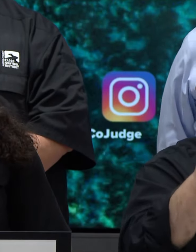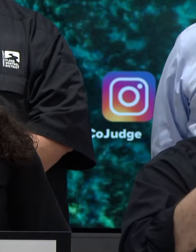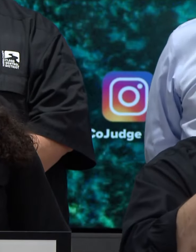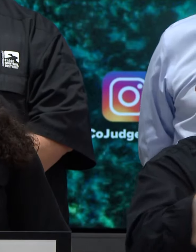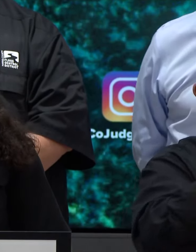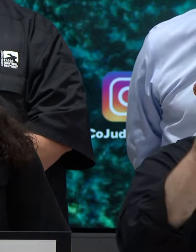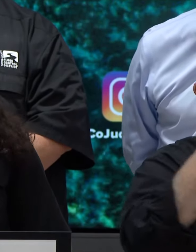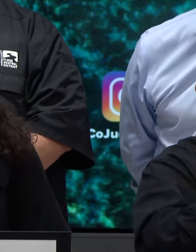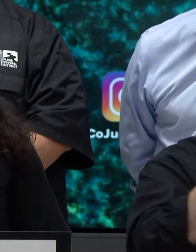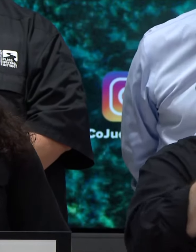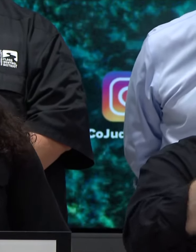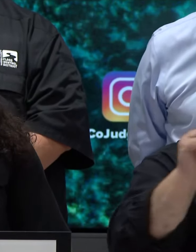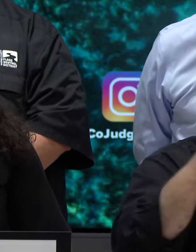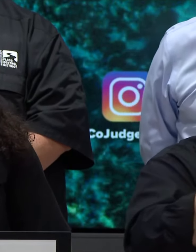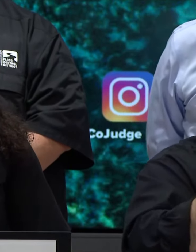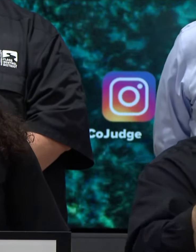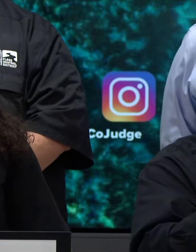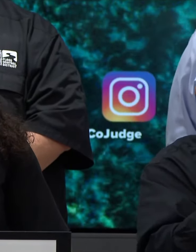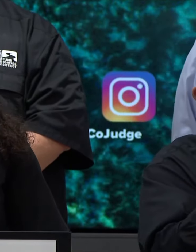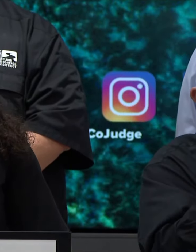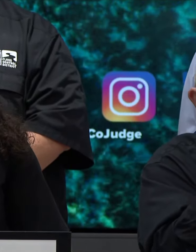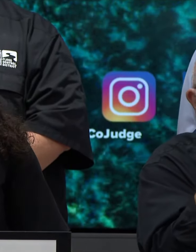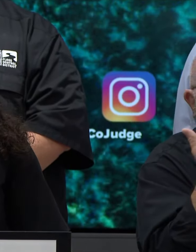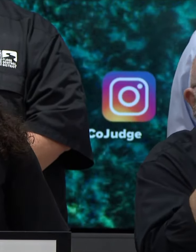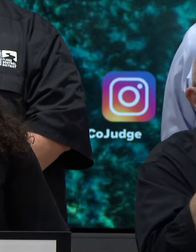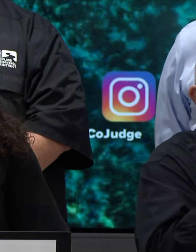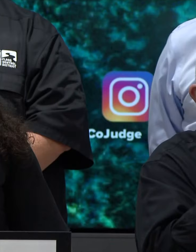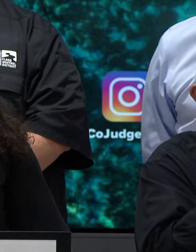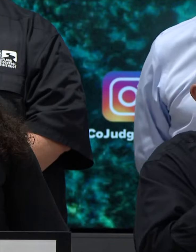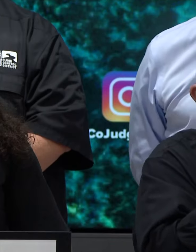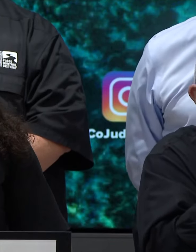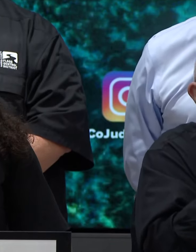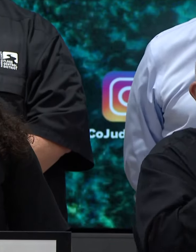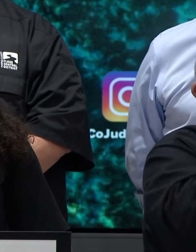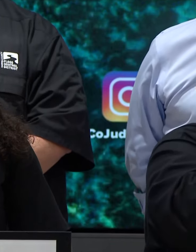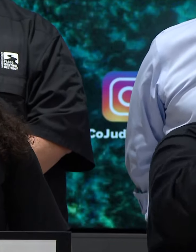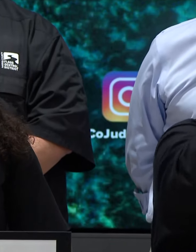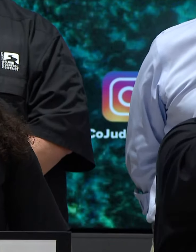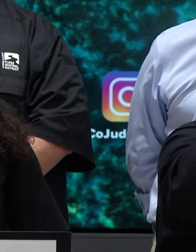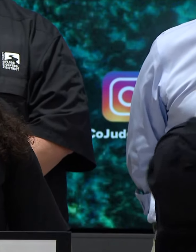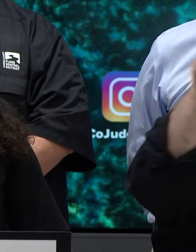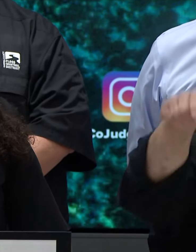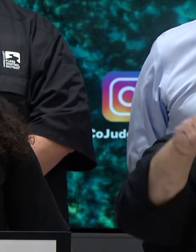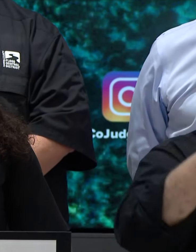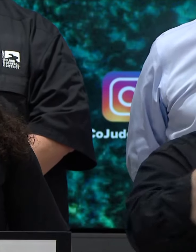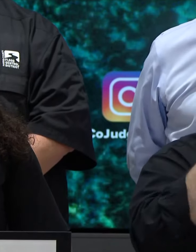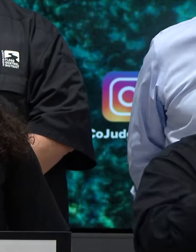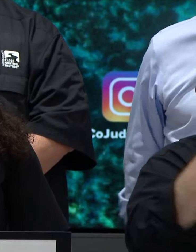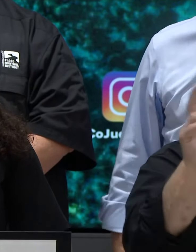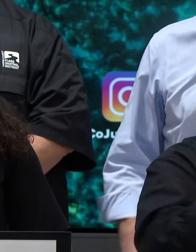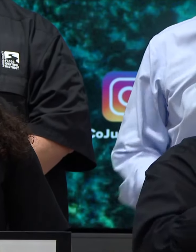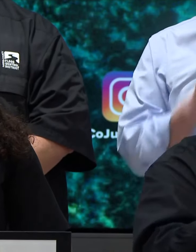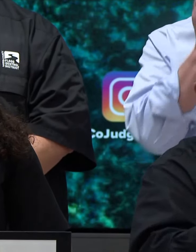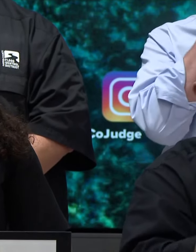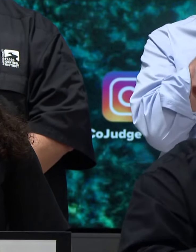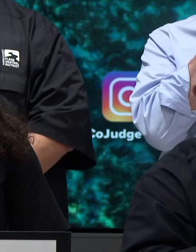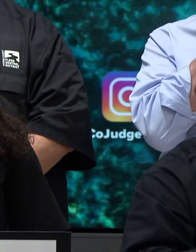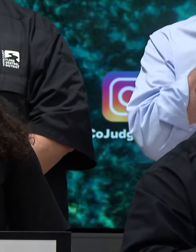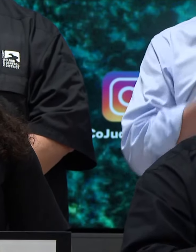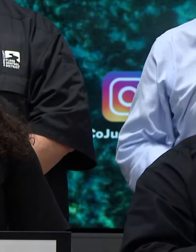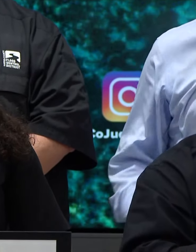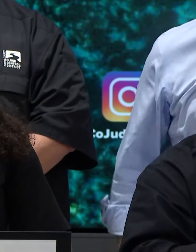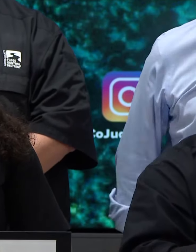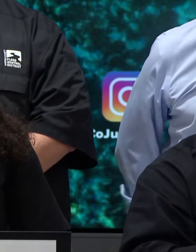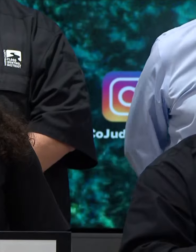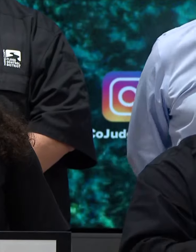power. Maybe a couple of people visited our several shelters here and there. And so it's